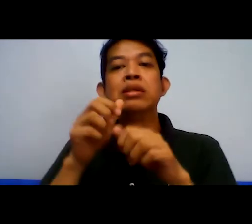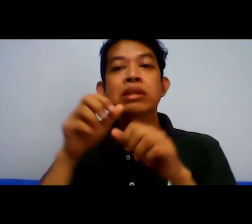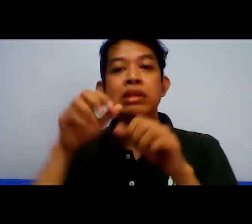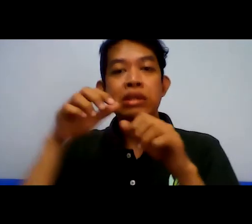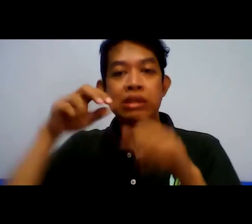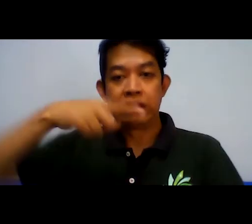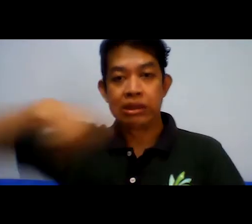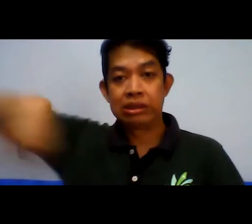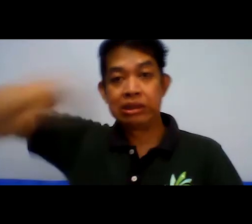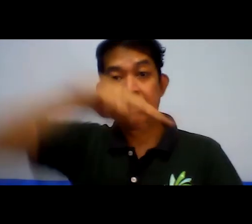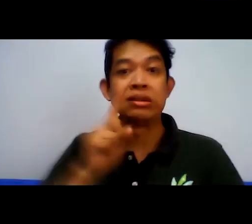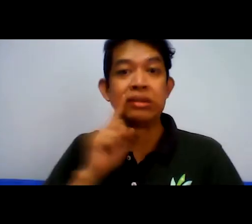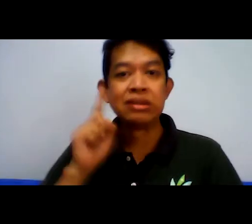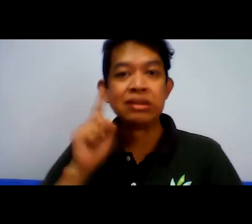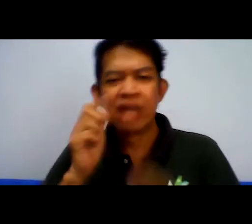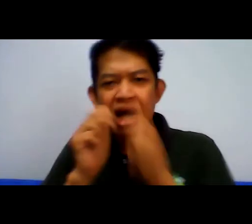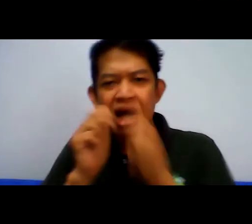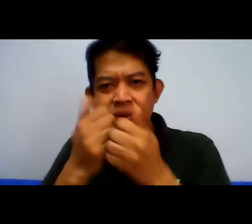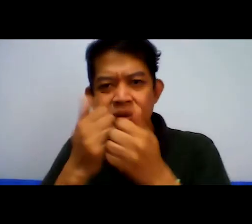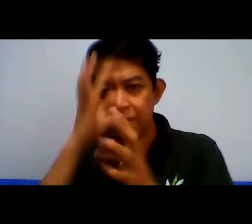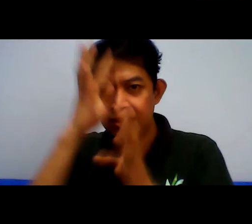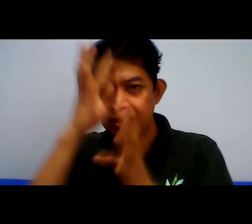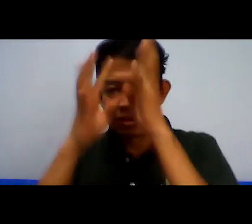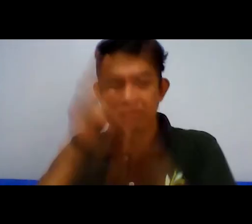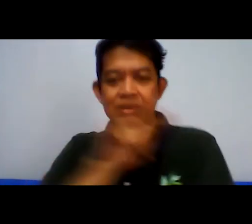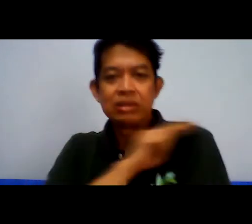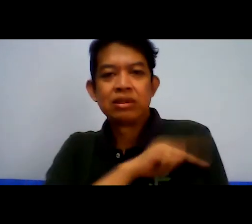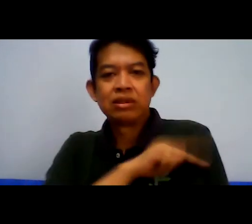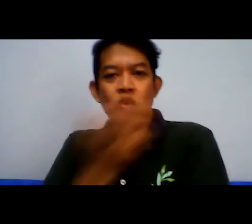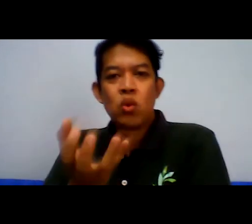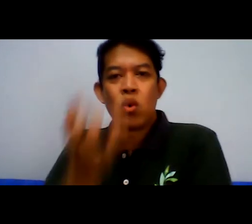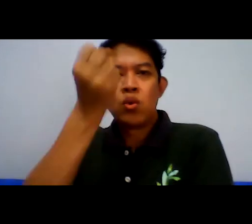a lot of them still use initialized,